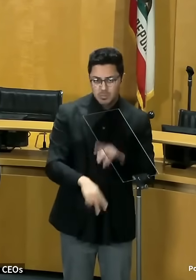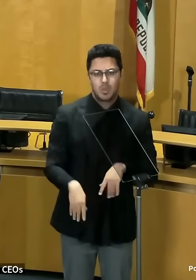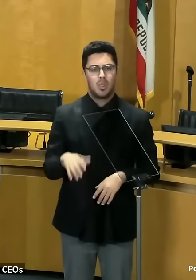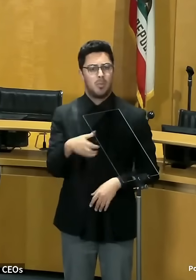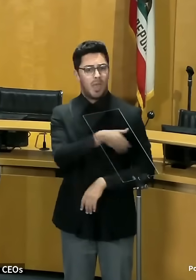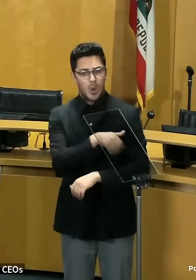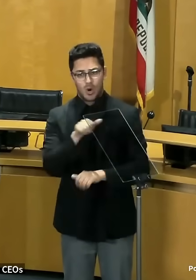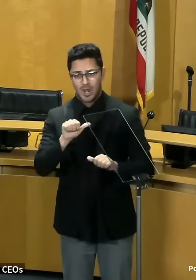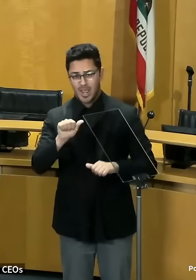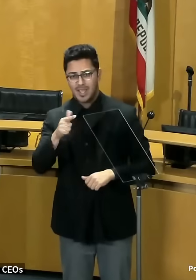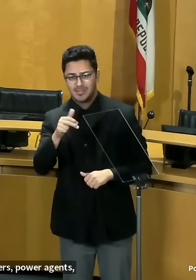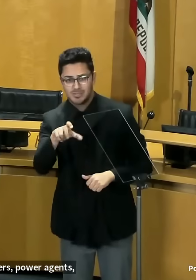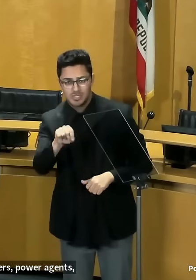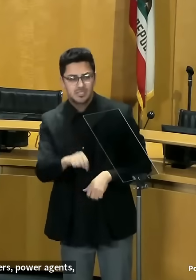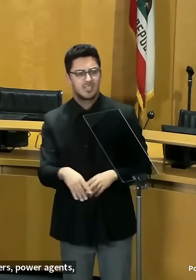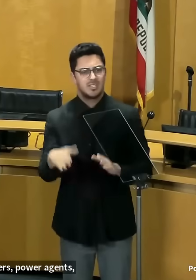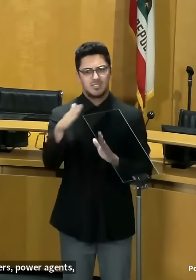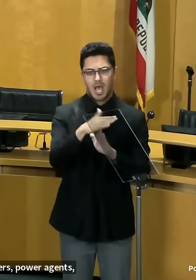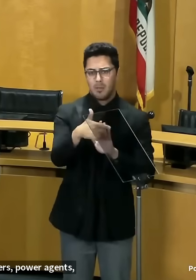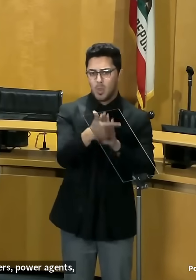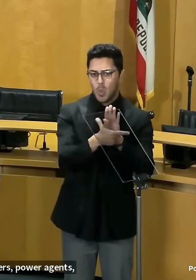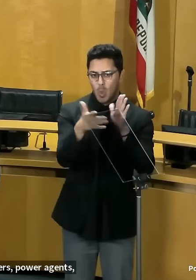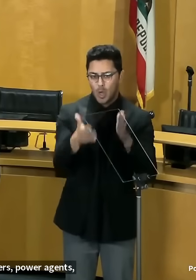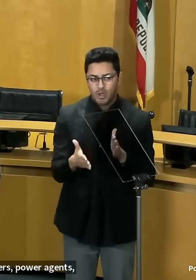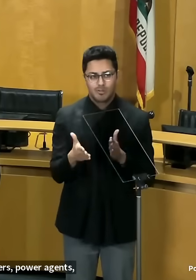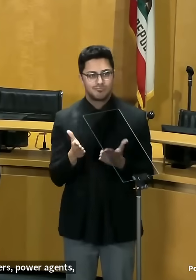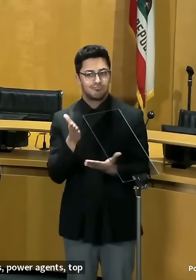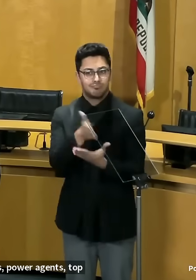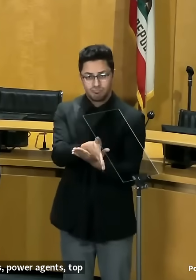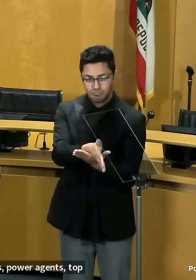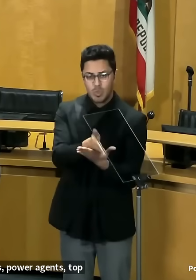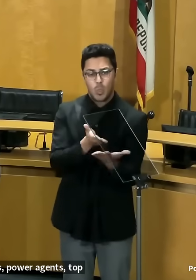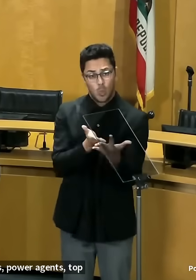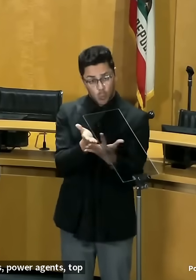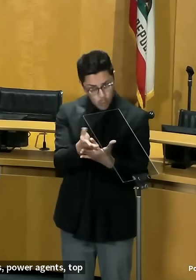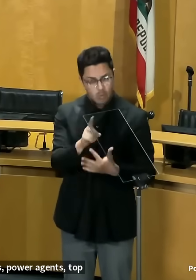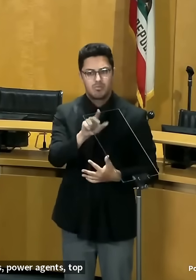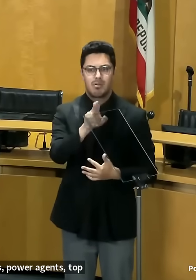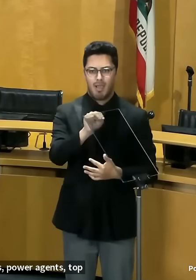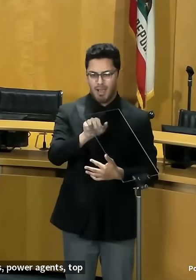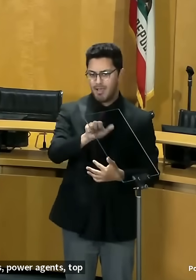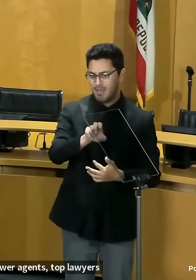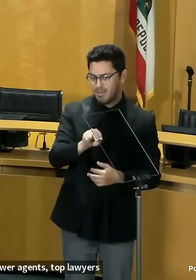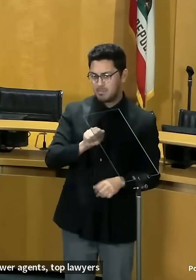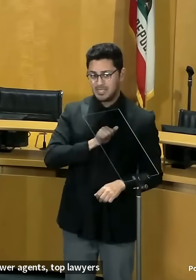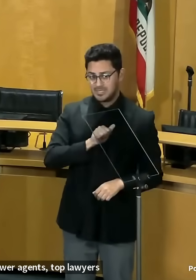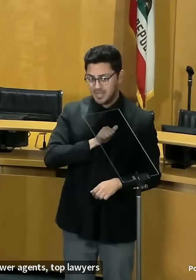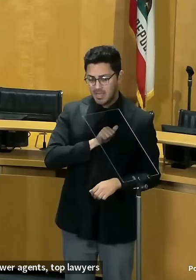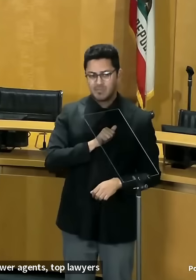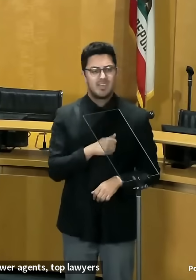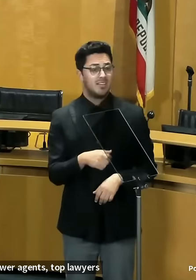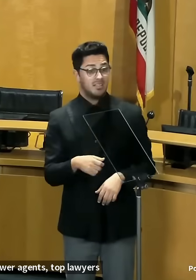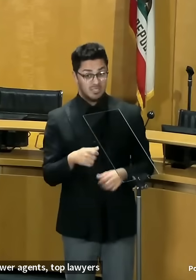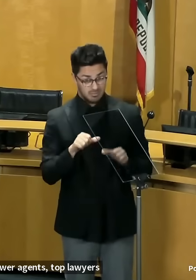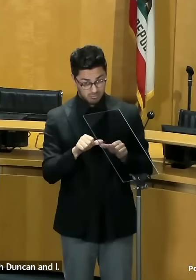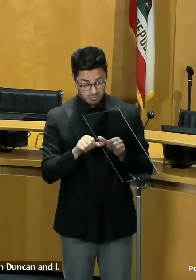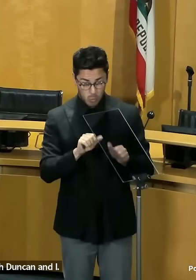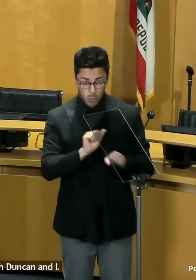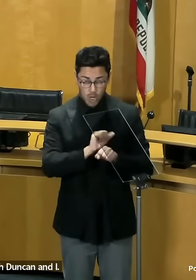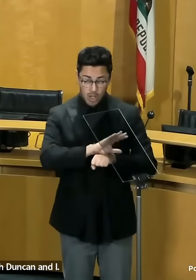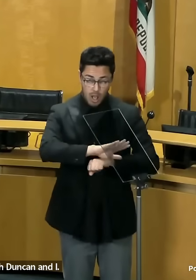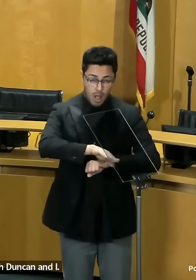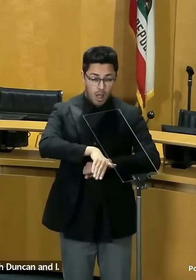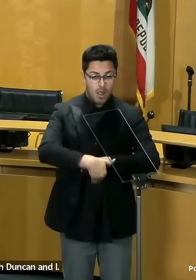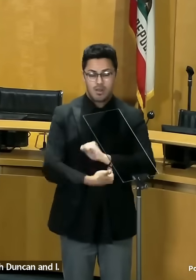agents, top lawyers intervened through Duncan and I. In the 11th hour, we still didn't have